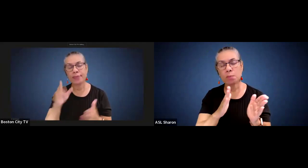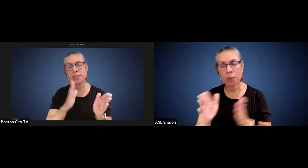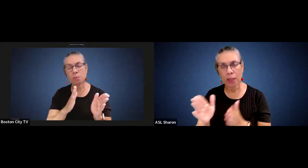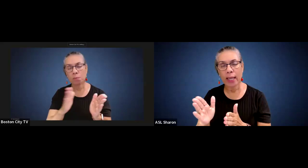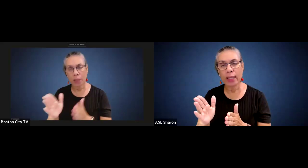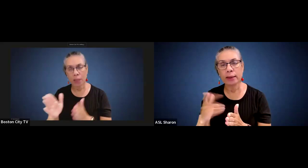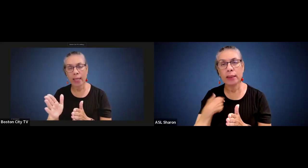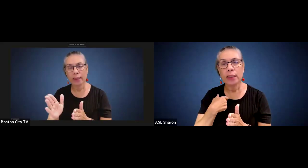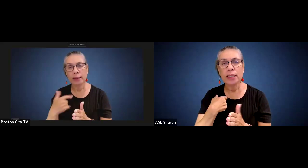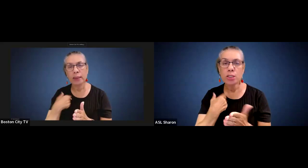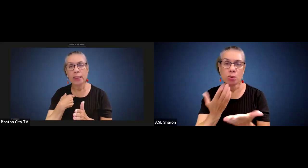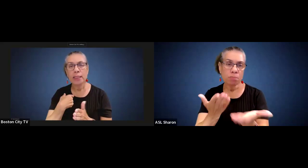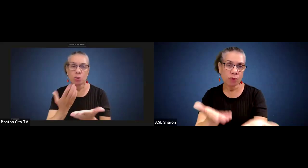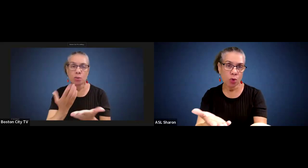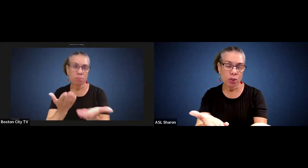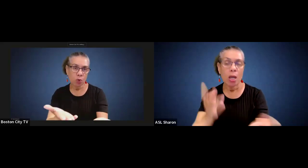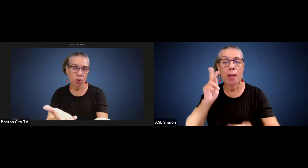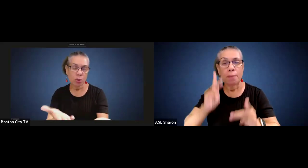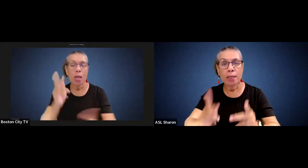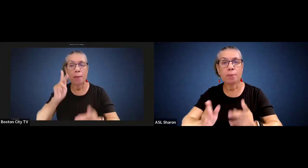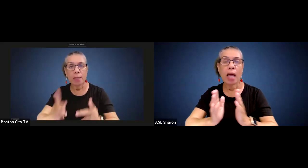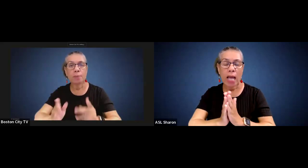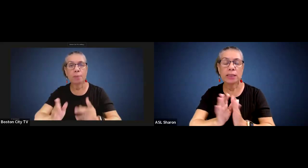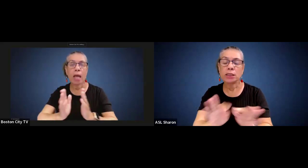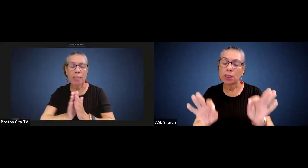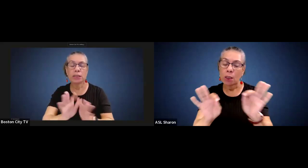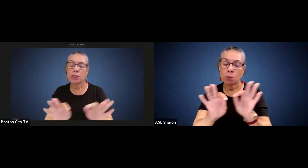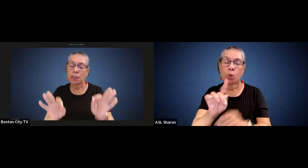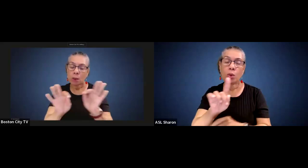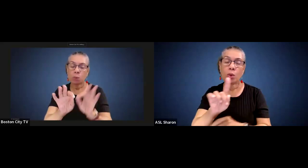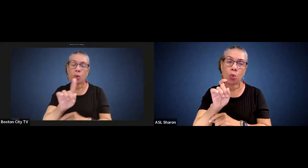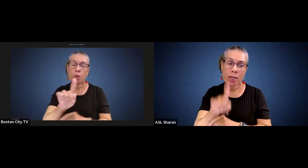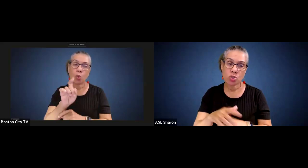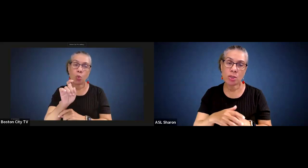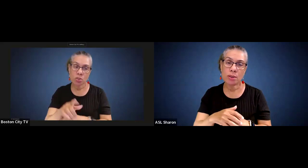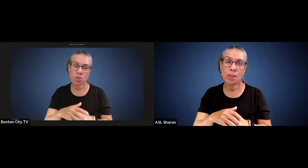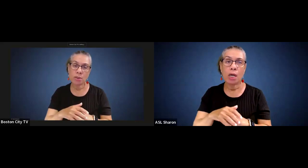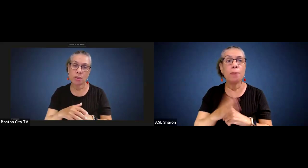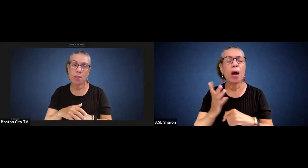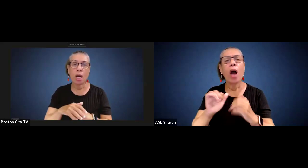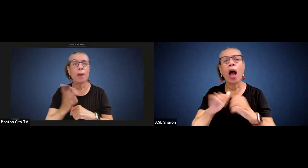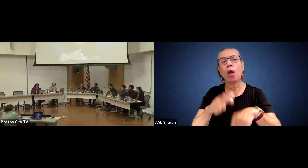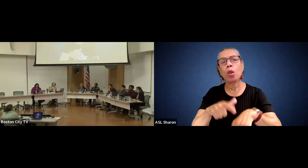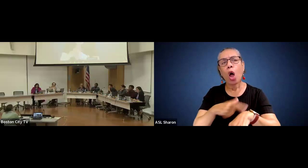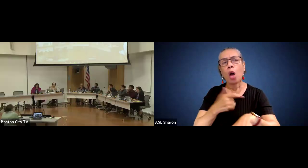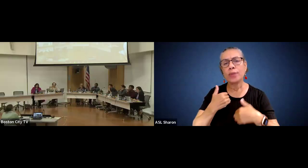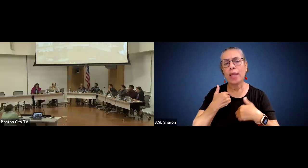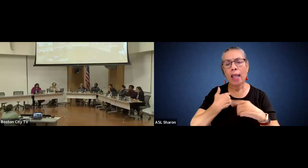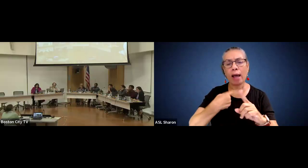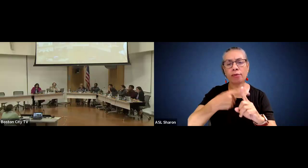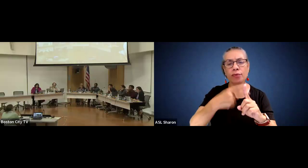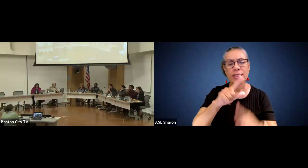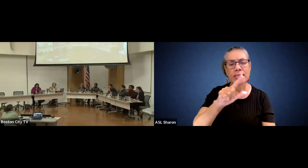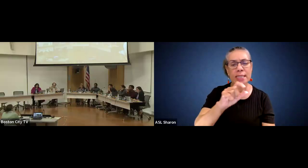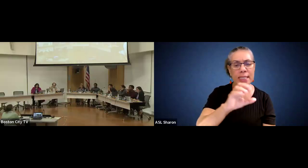is before you. People are asking, I think, really important questions about the terms of the lease and the agreement and